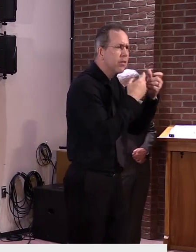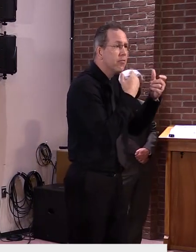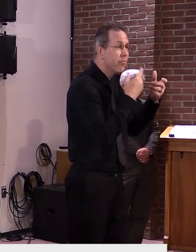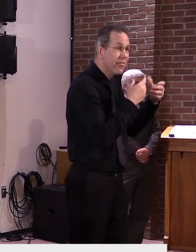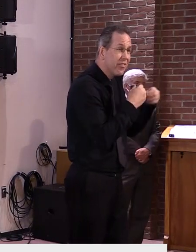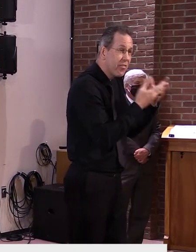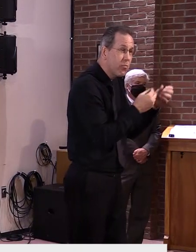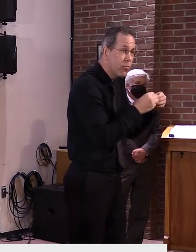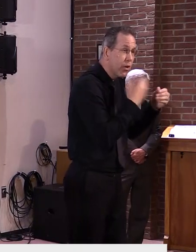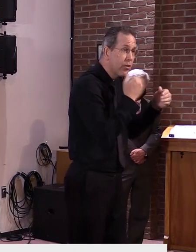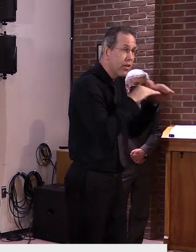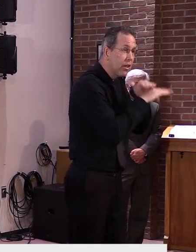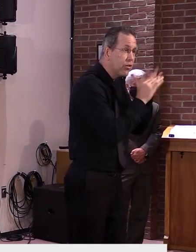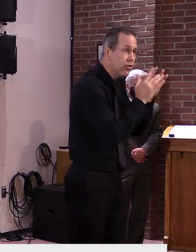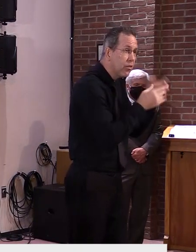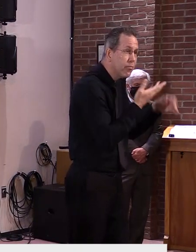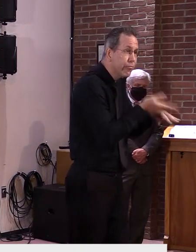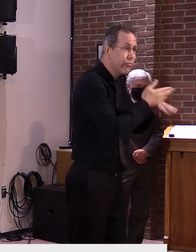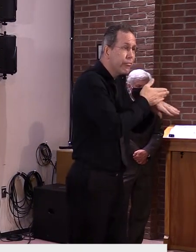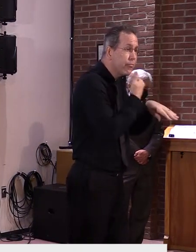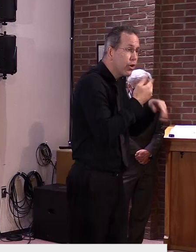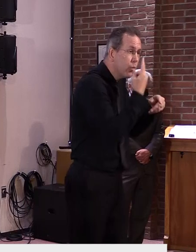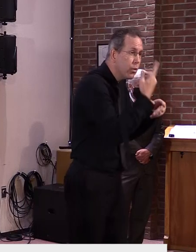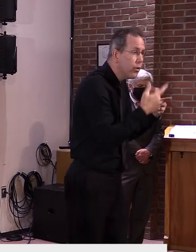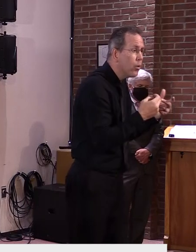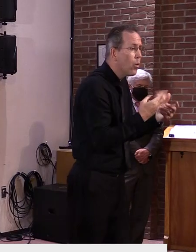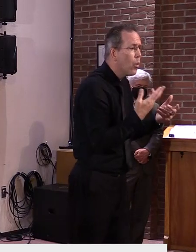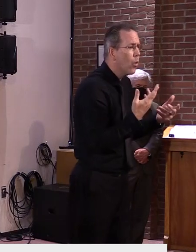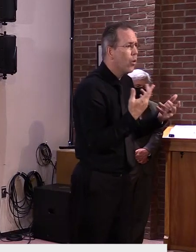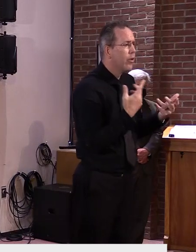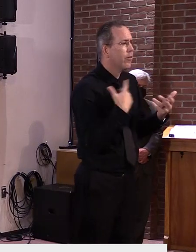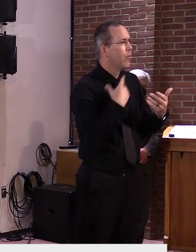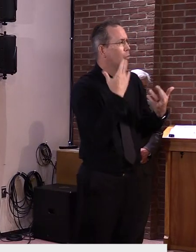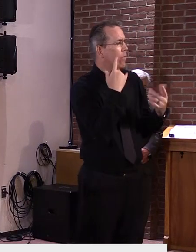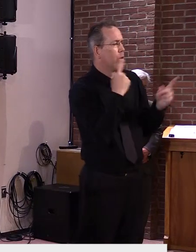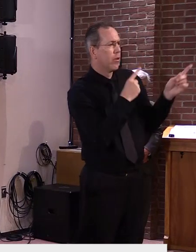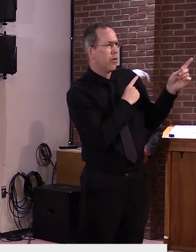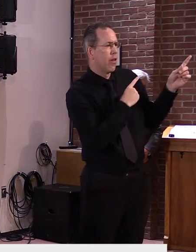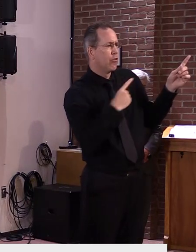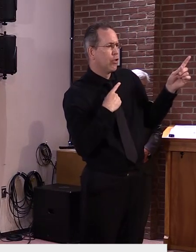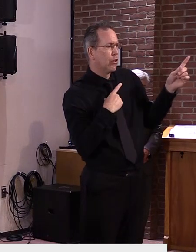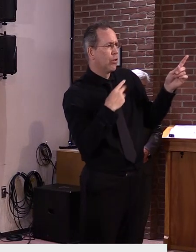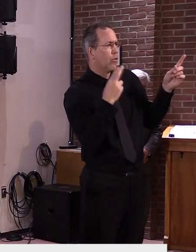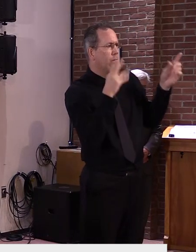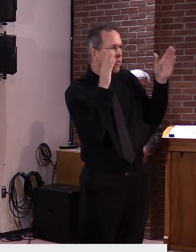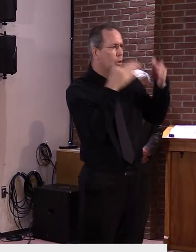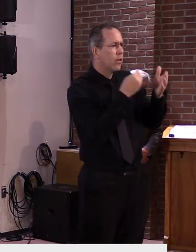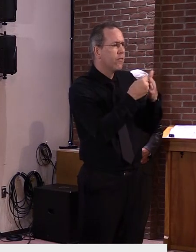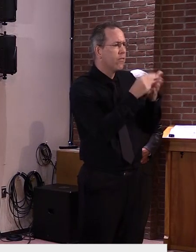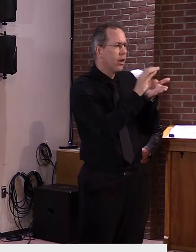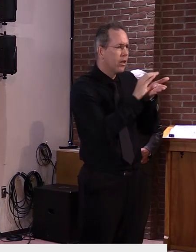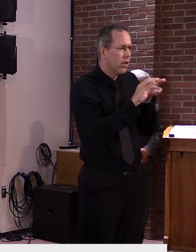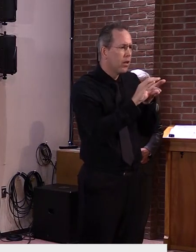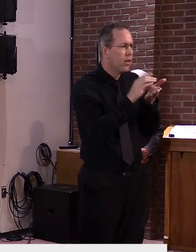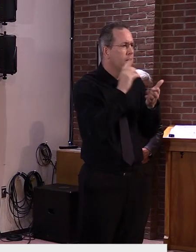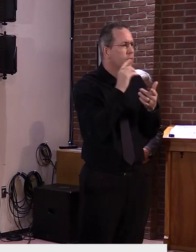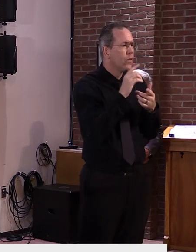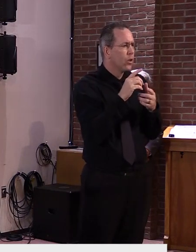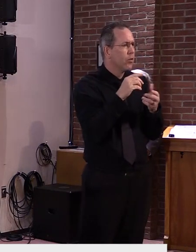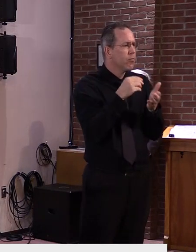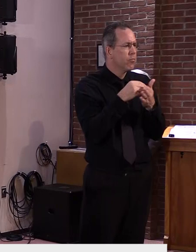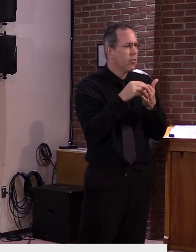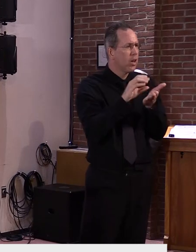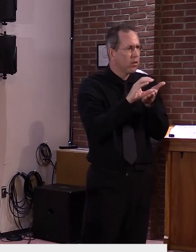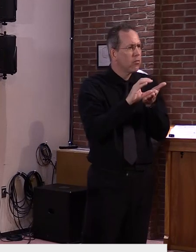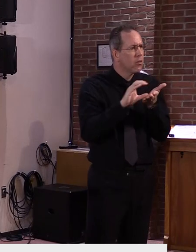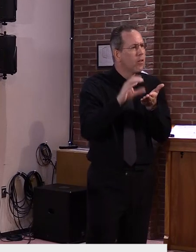the legislature has stepped up and been willing to focus some of the CRF funding on this issue as well. Yeah, but I